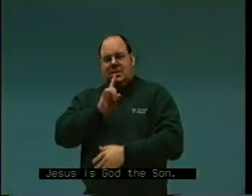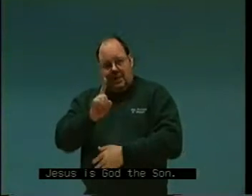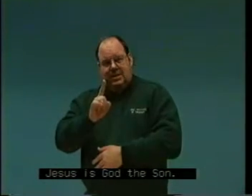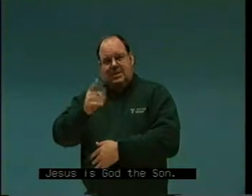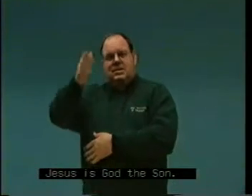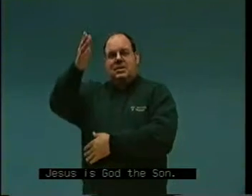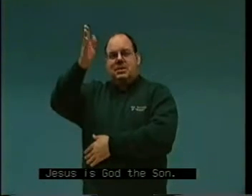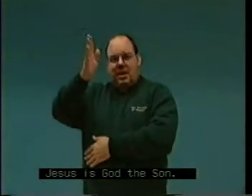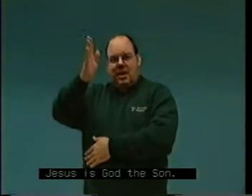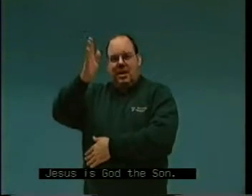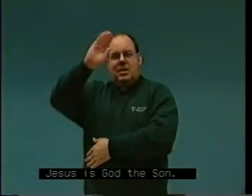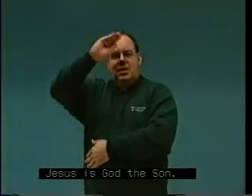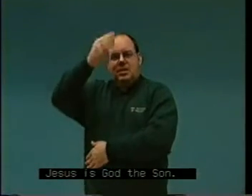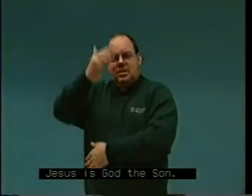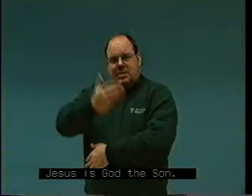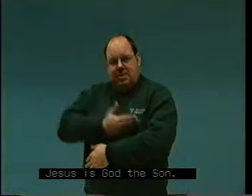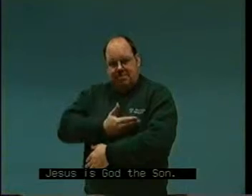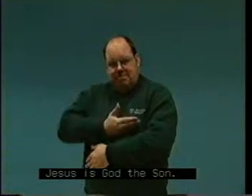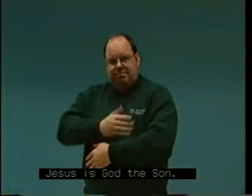Jesus is God the Son.